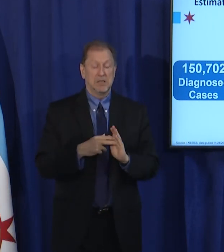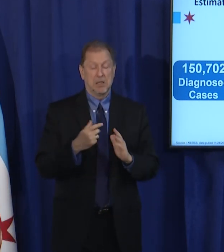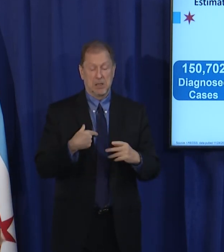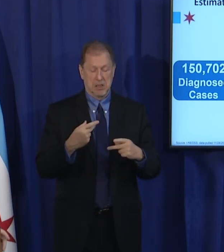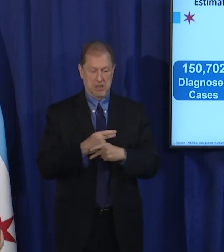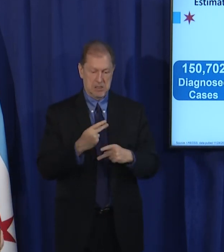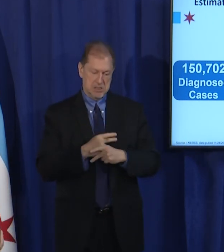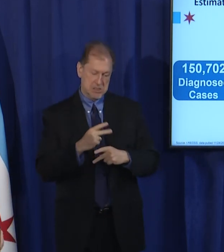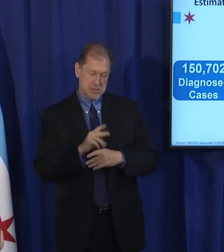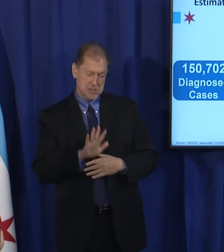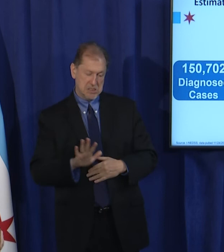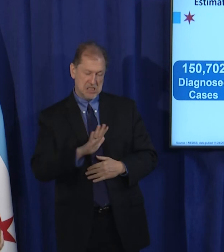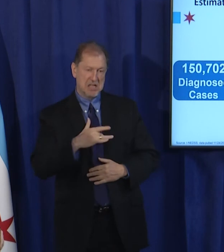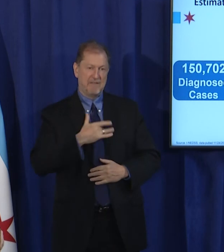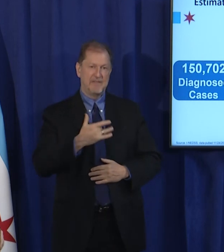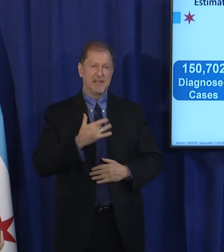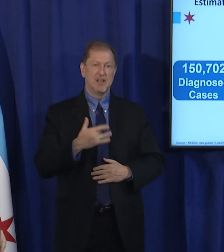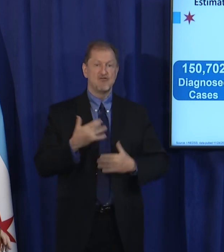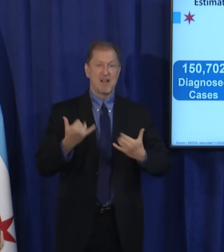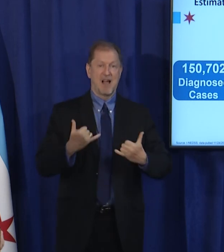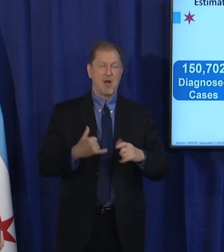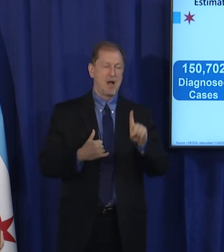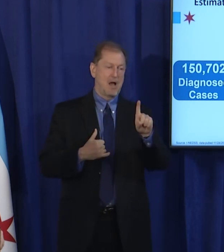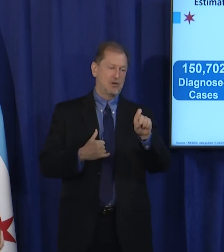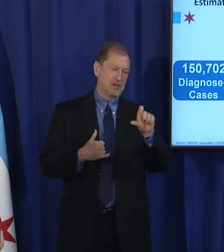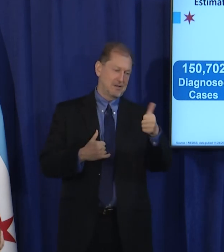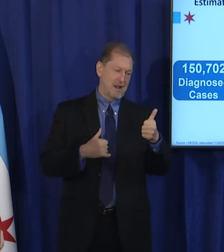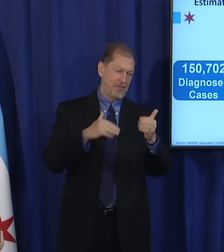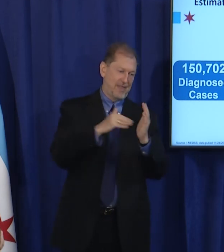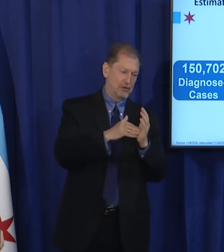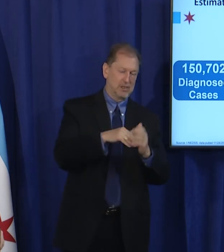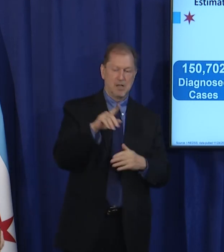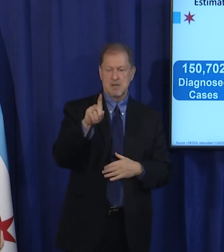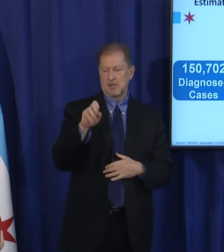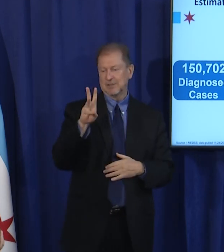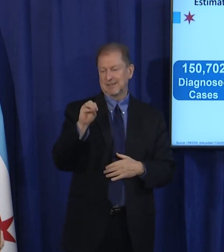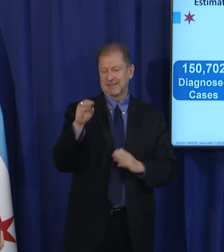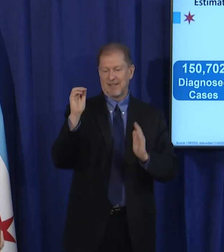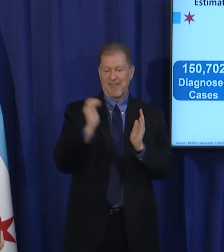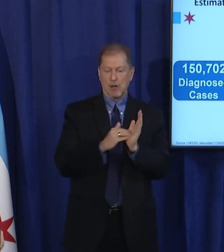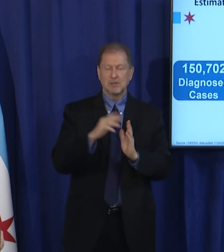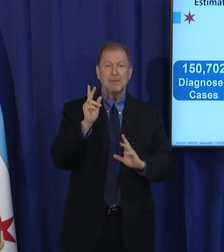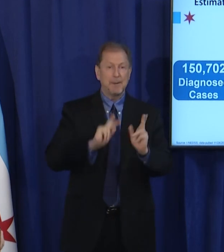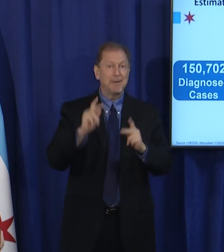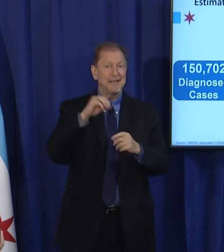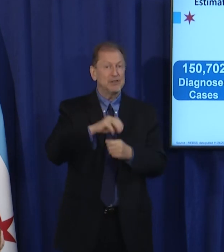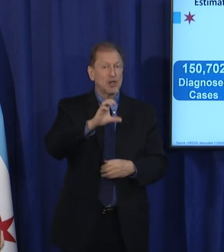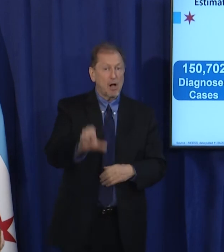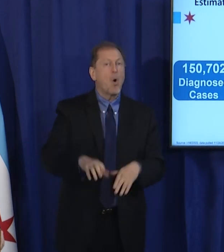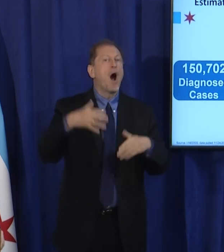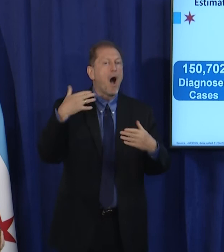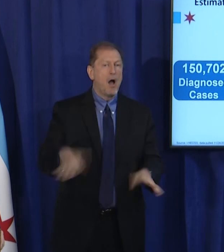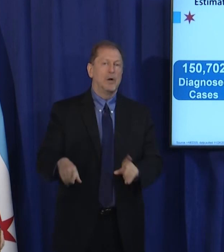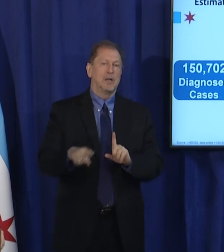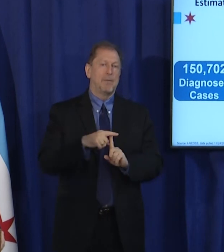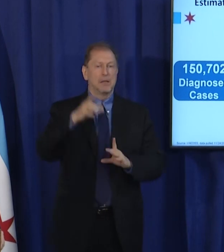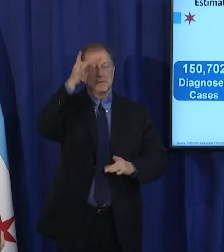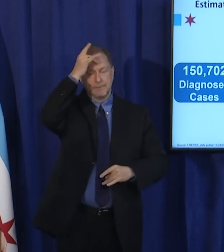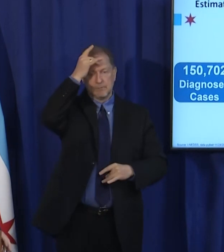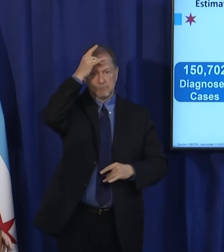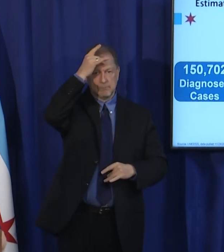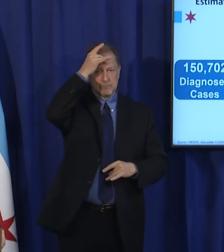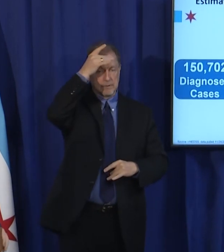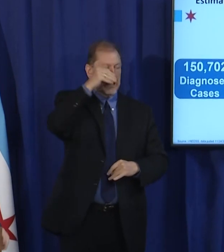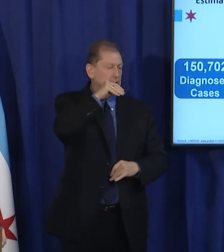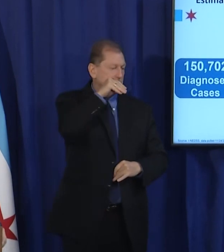is that between 110,000 and 160,000 Chicagoans have active, meaning infectious